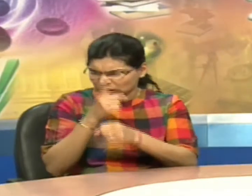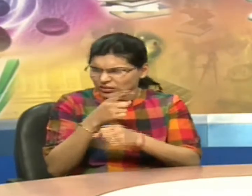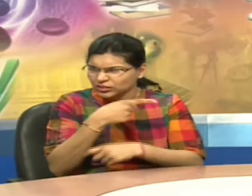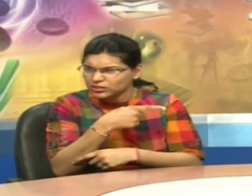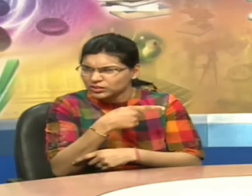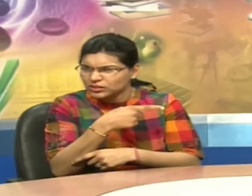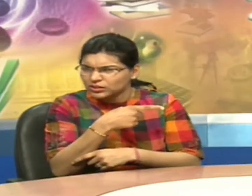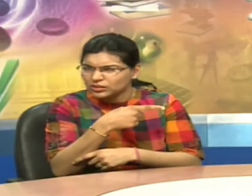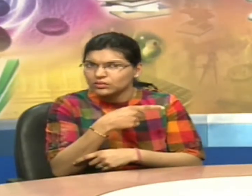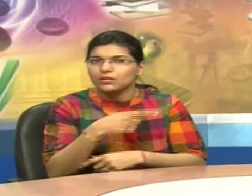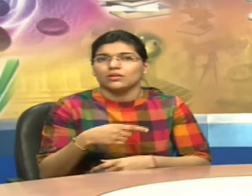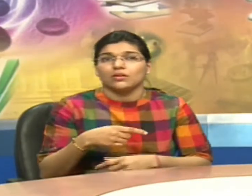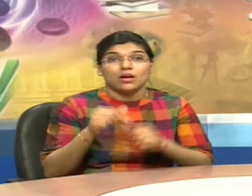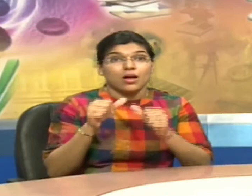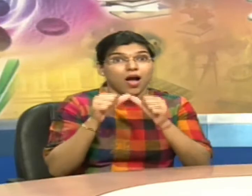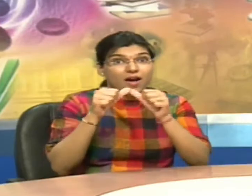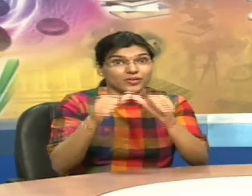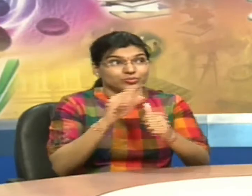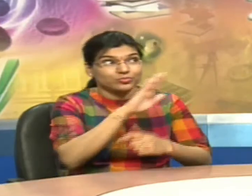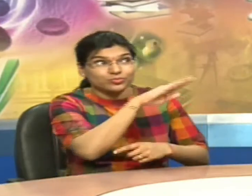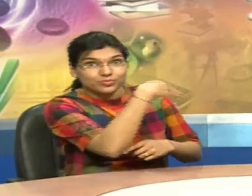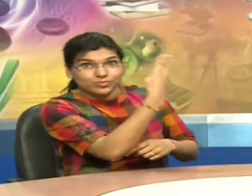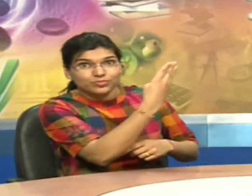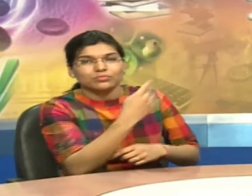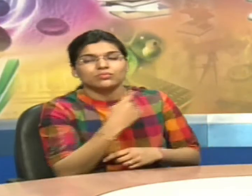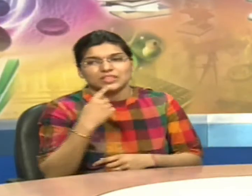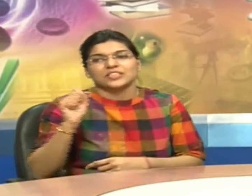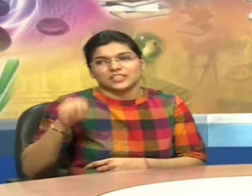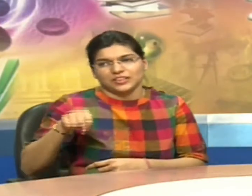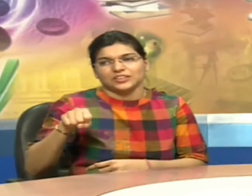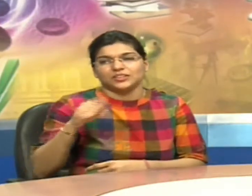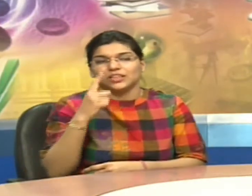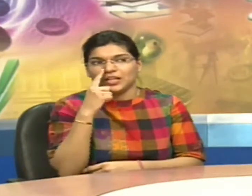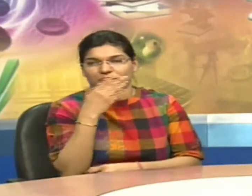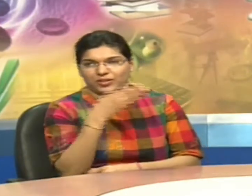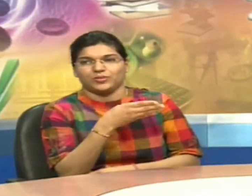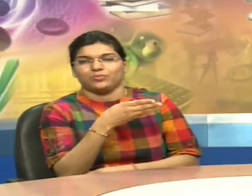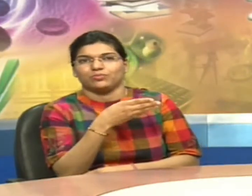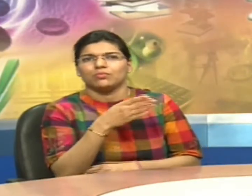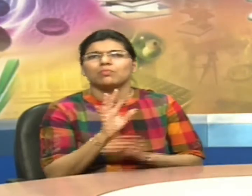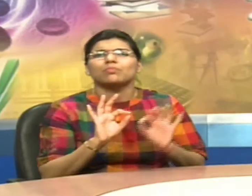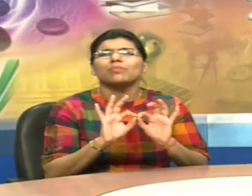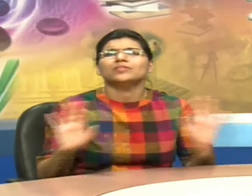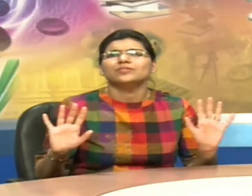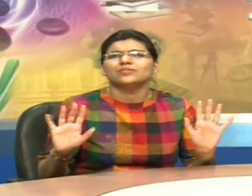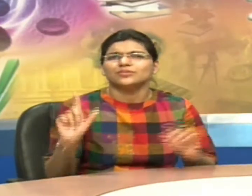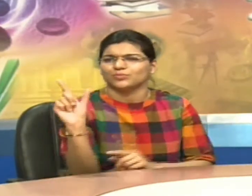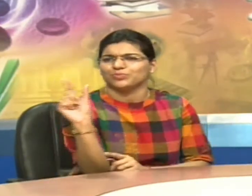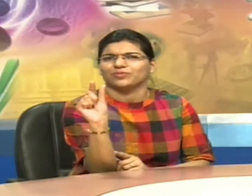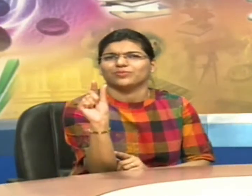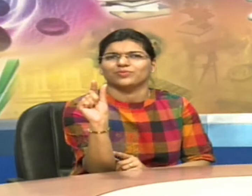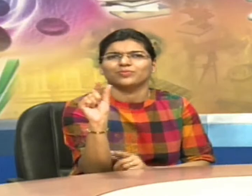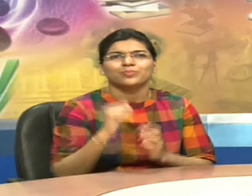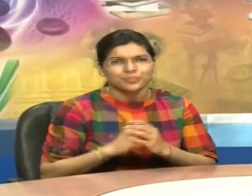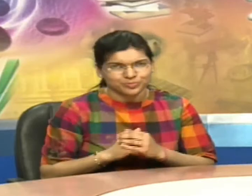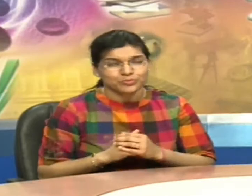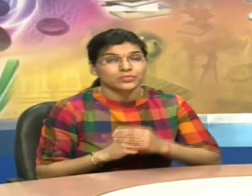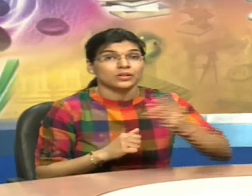is she your teacher? The answer will be on the right. Yes, she. The answer will be